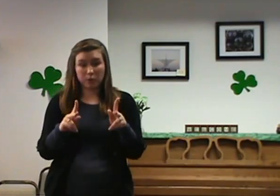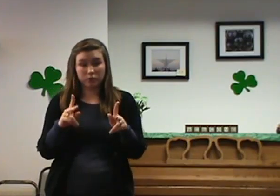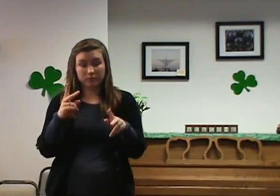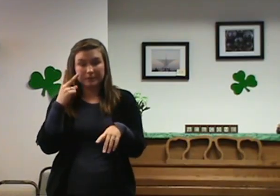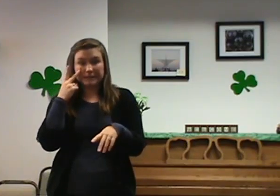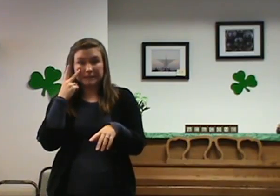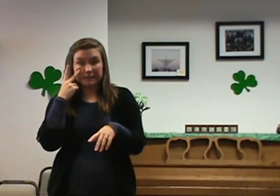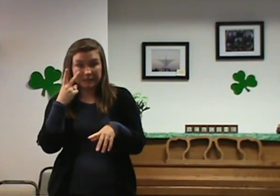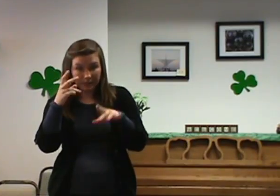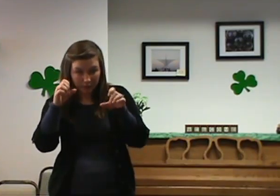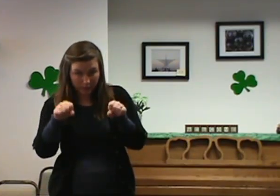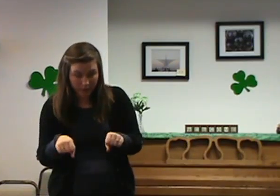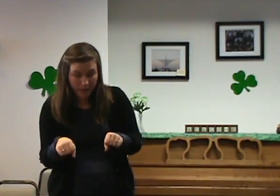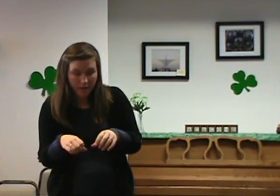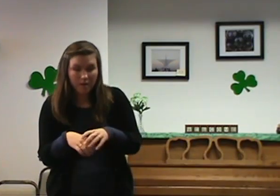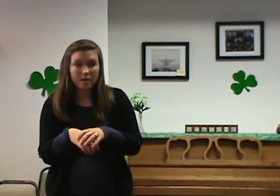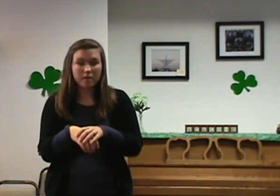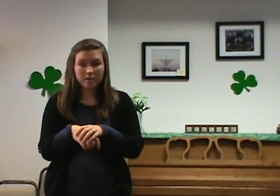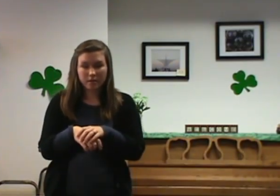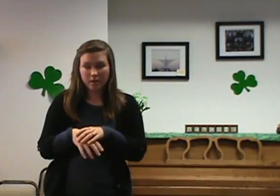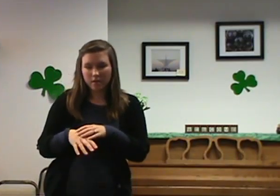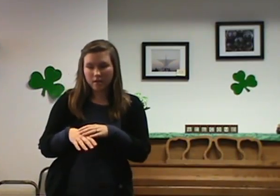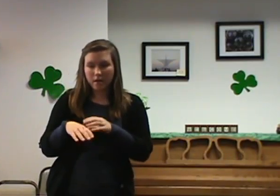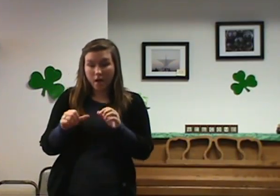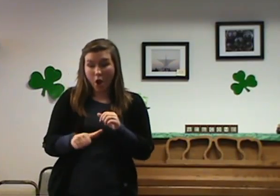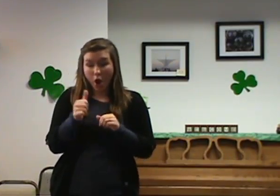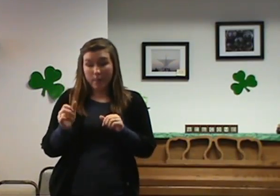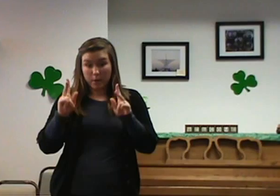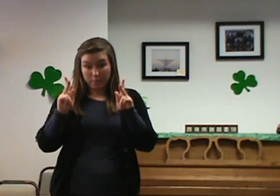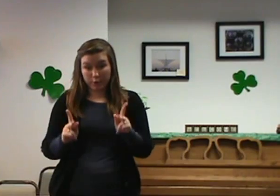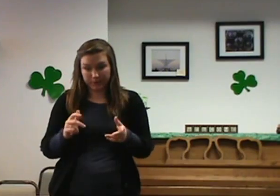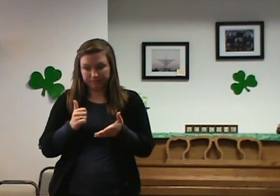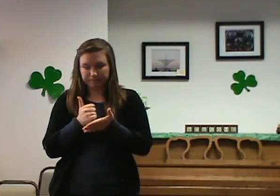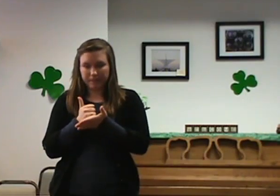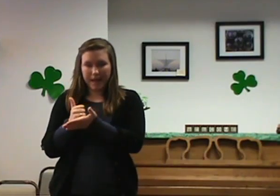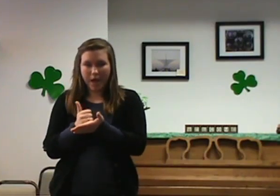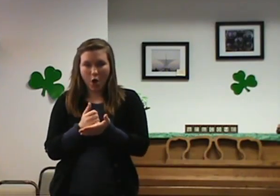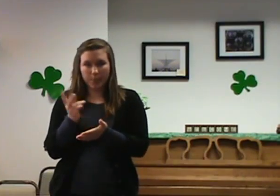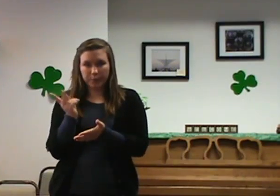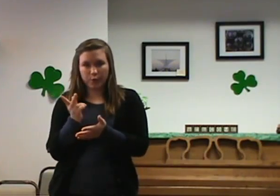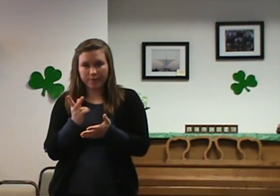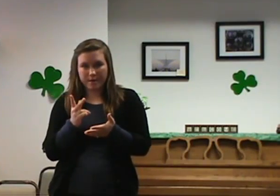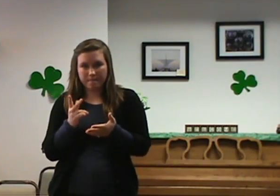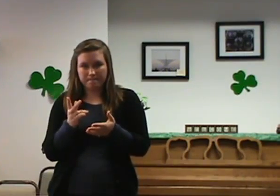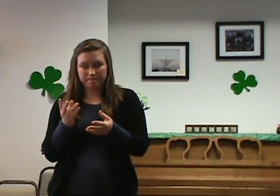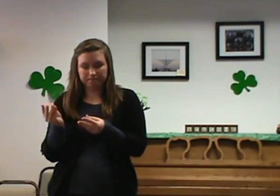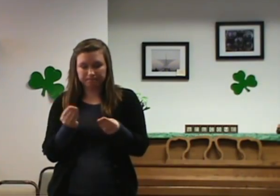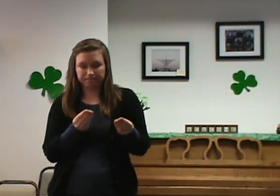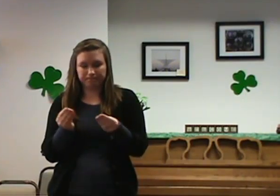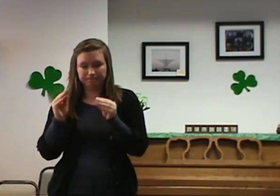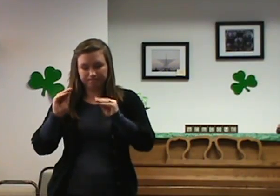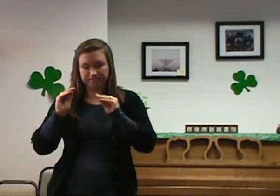it, that person could help them a little with it. But we've also placed it where there isn't a sighted person, and with